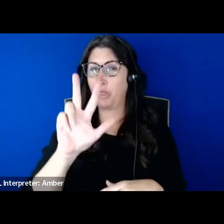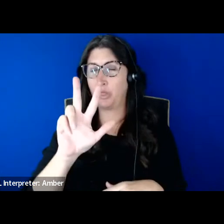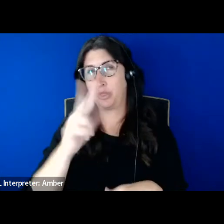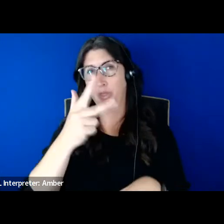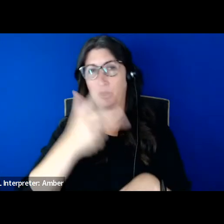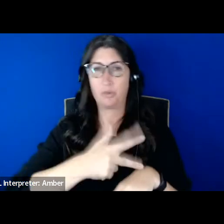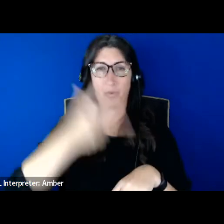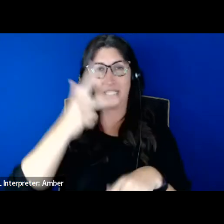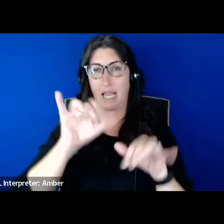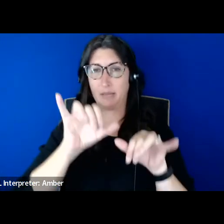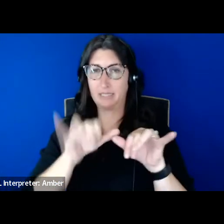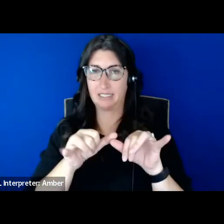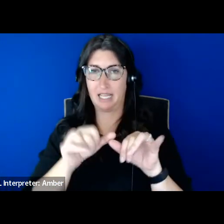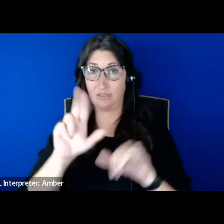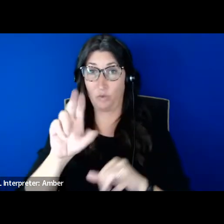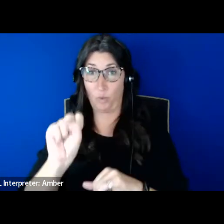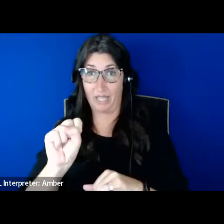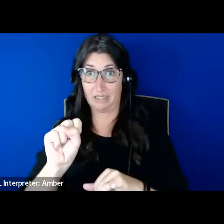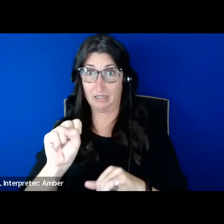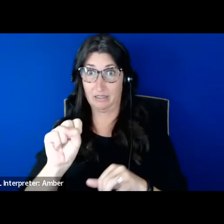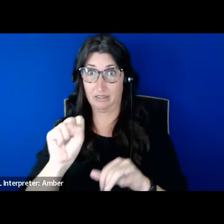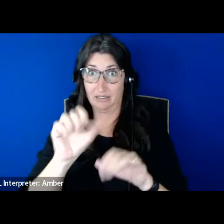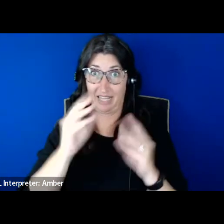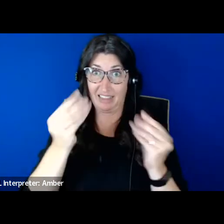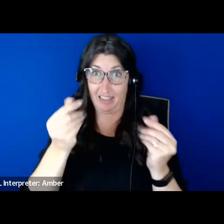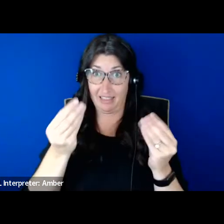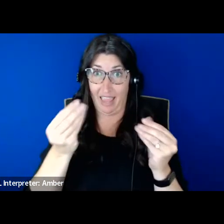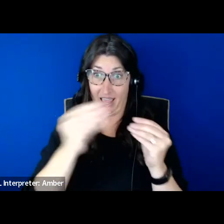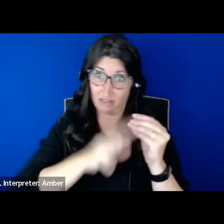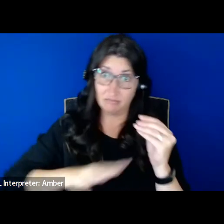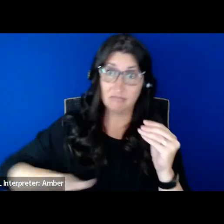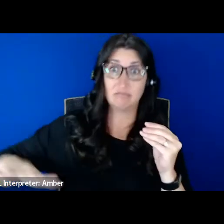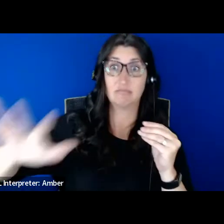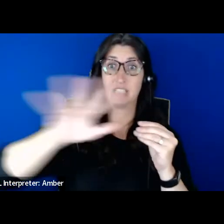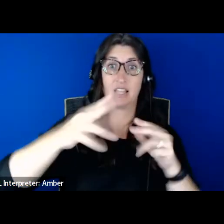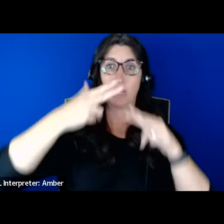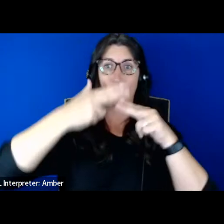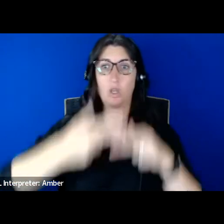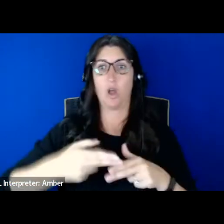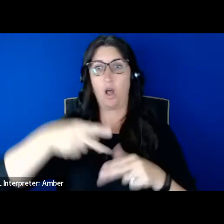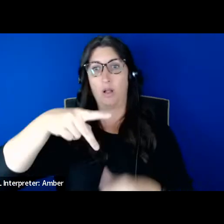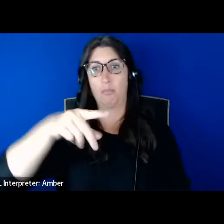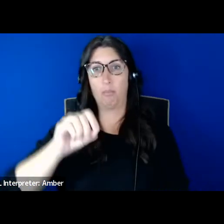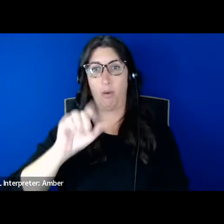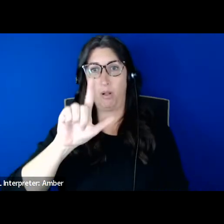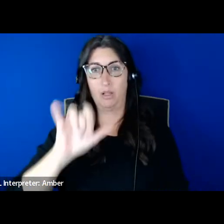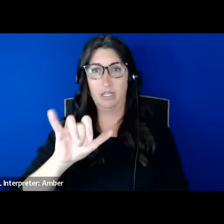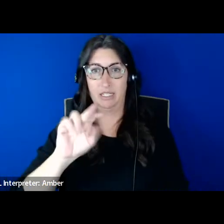States. Just this area that we're calling Polynesia or Moana Nui,